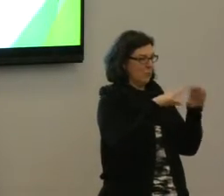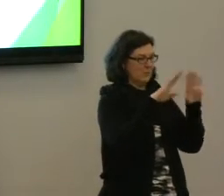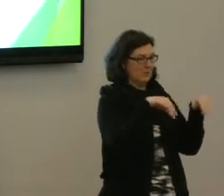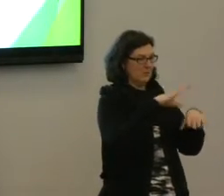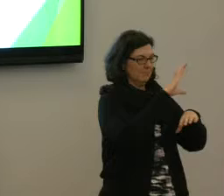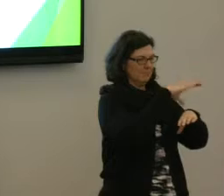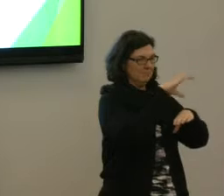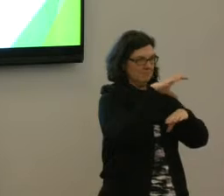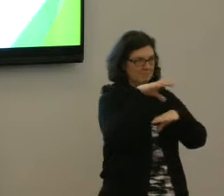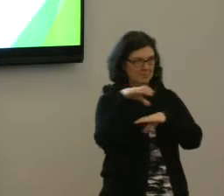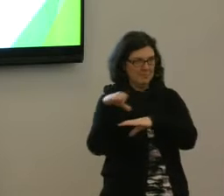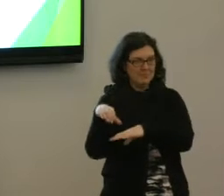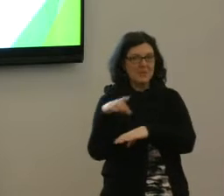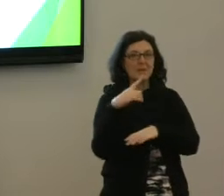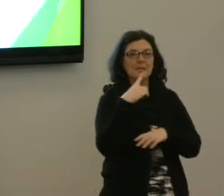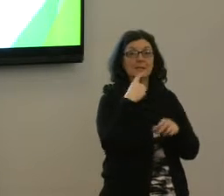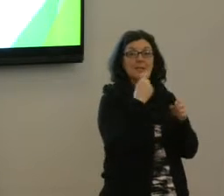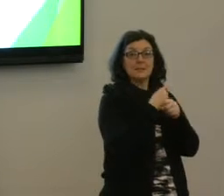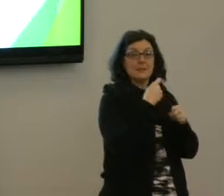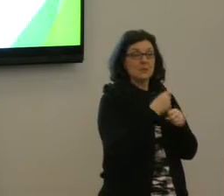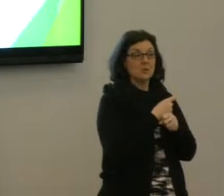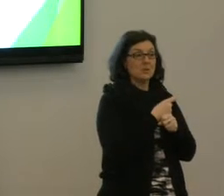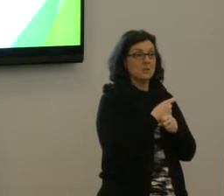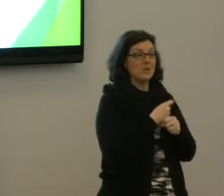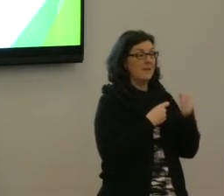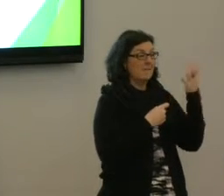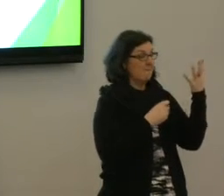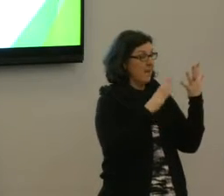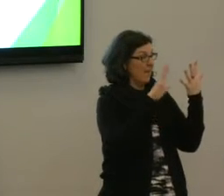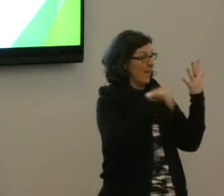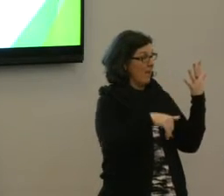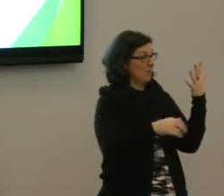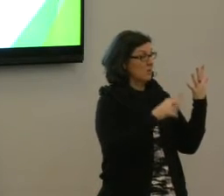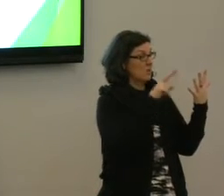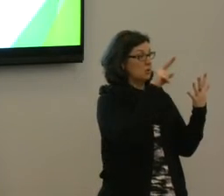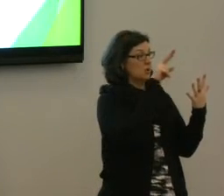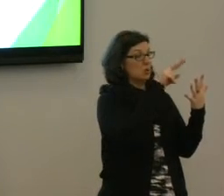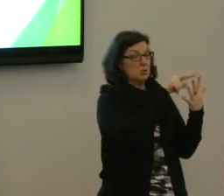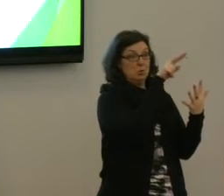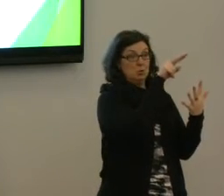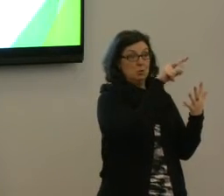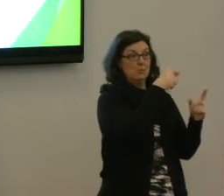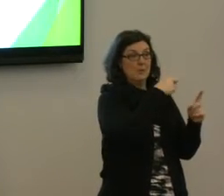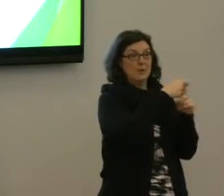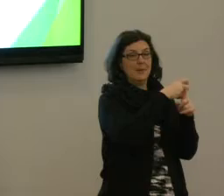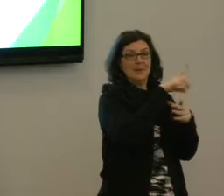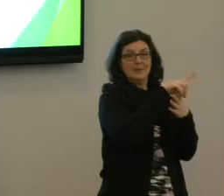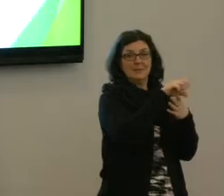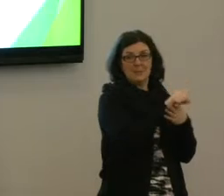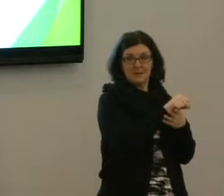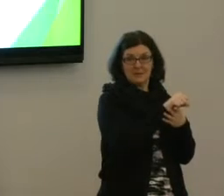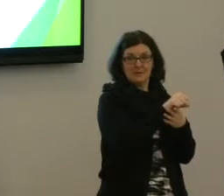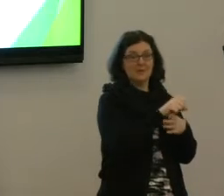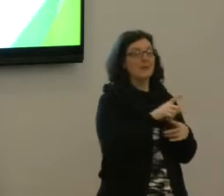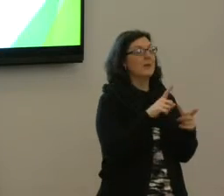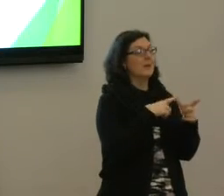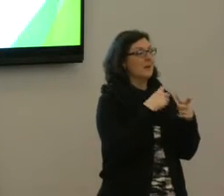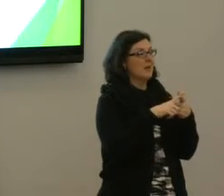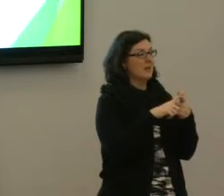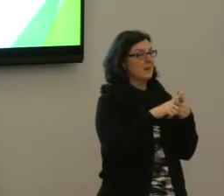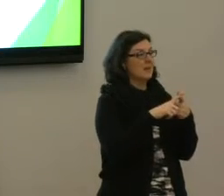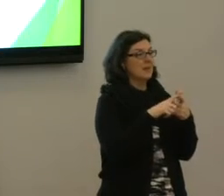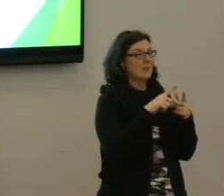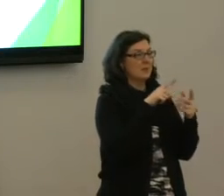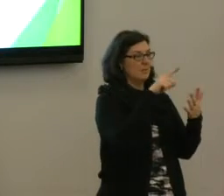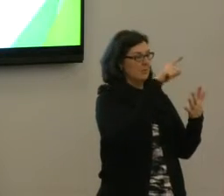say, the statistics are that 2 out of every 5 houses are impacted by disability. And then he would start making